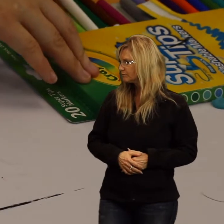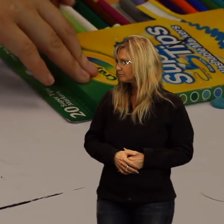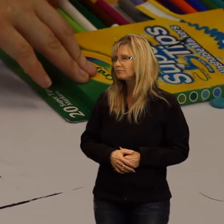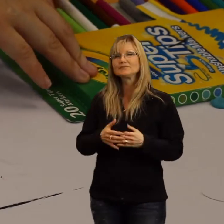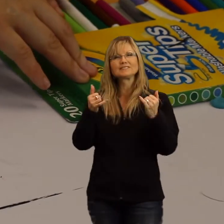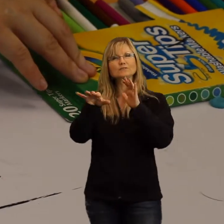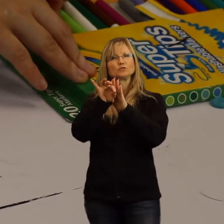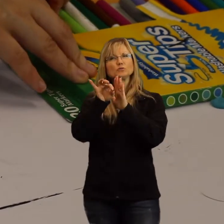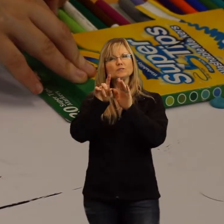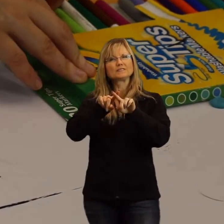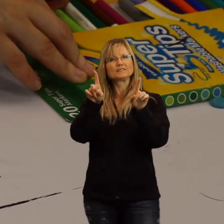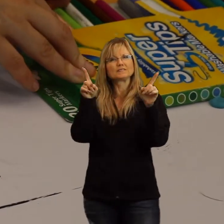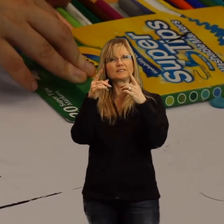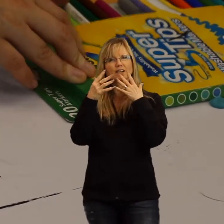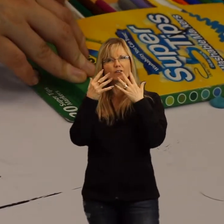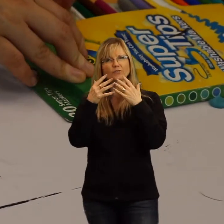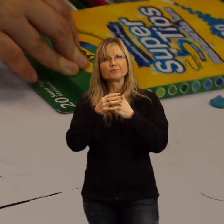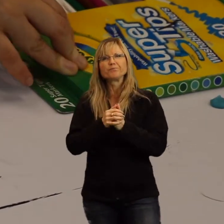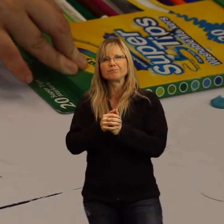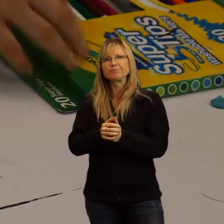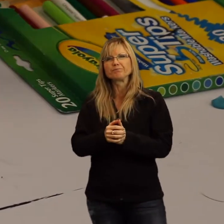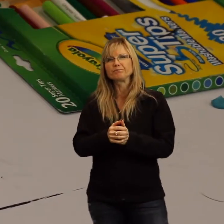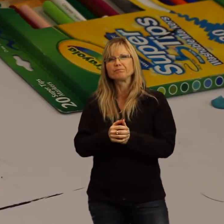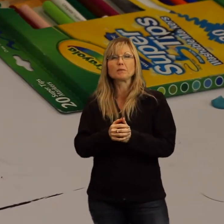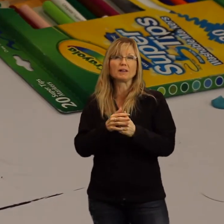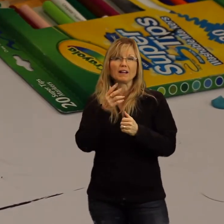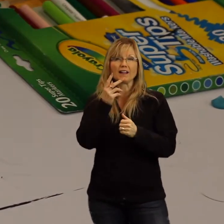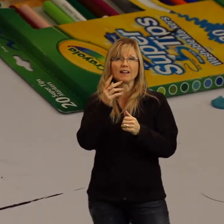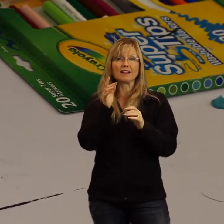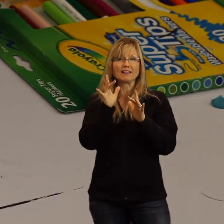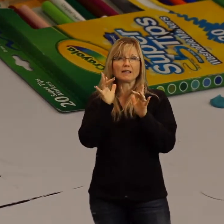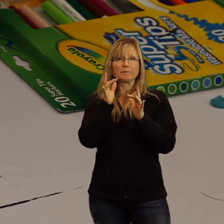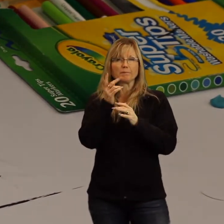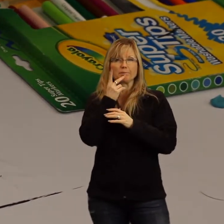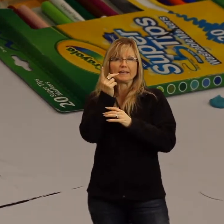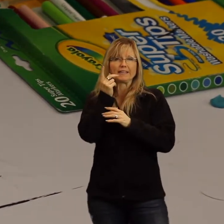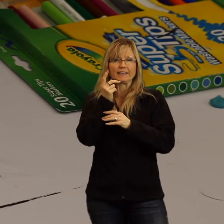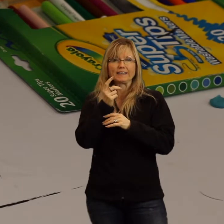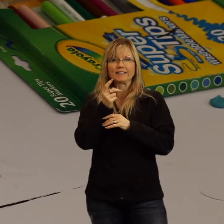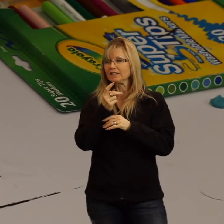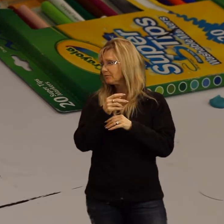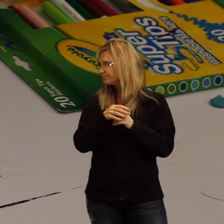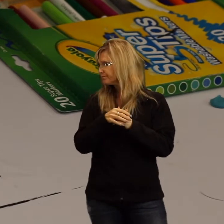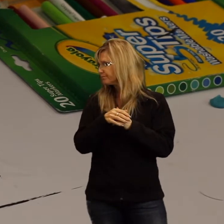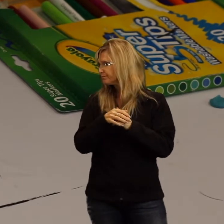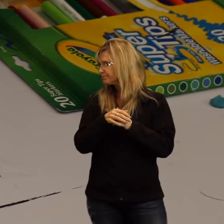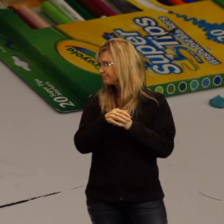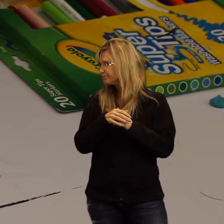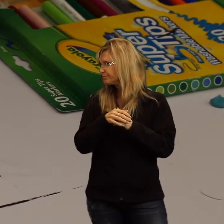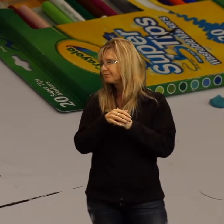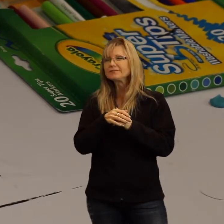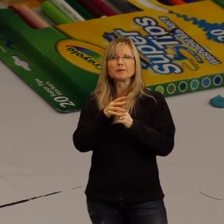choose a different color, like a light pink, kind of orange.